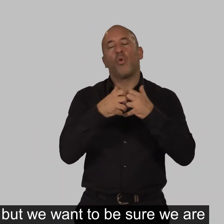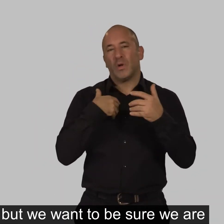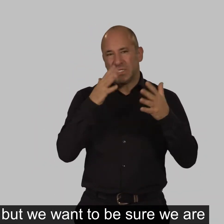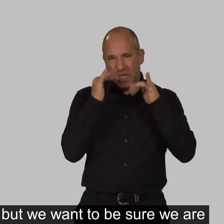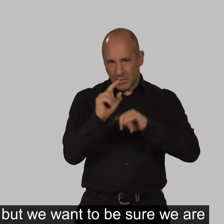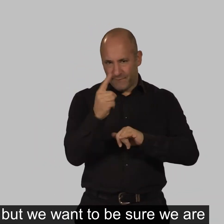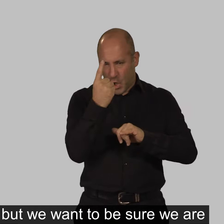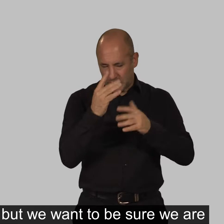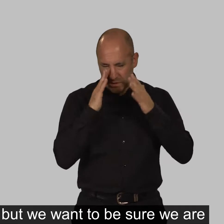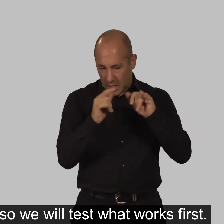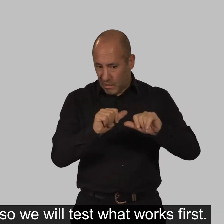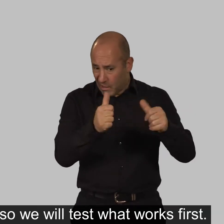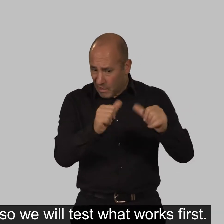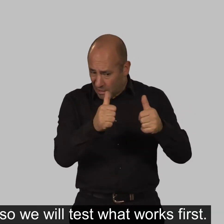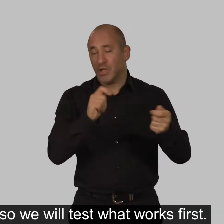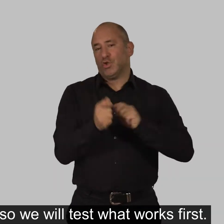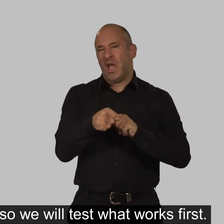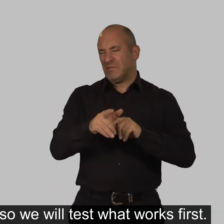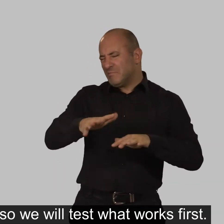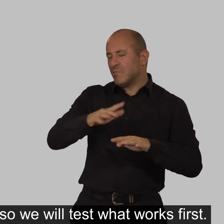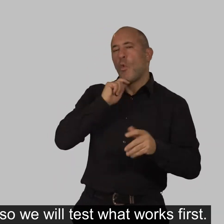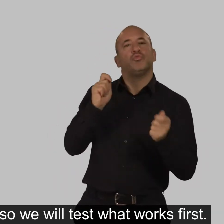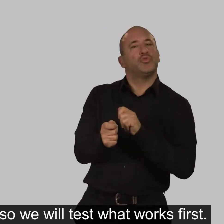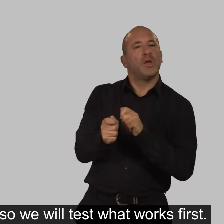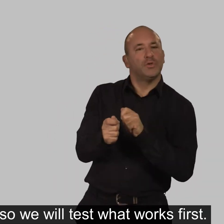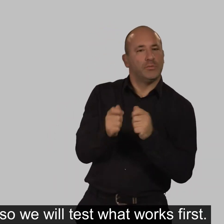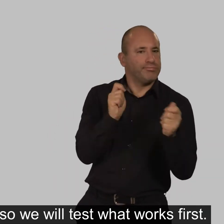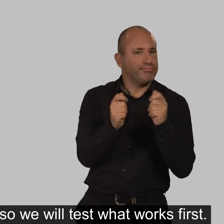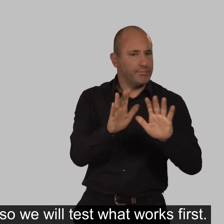so in the best way, so we will test what works first.